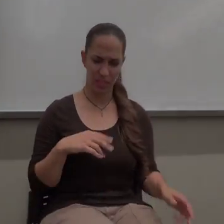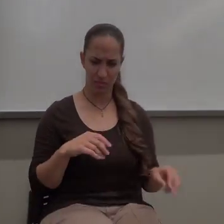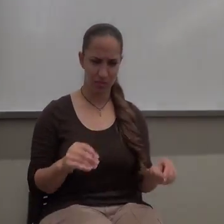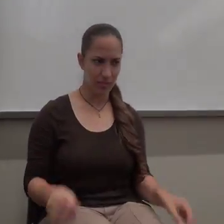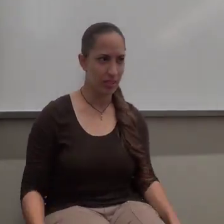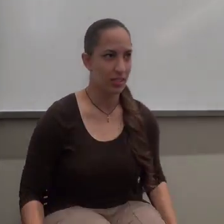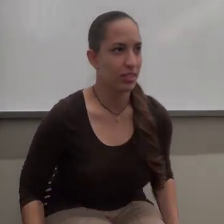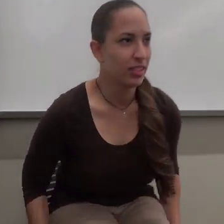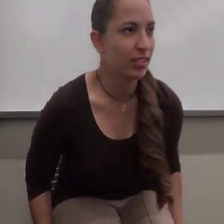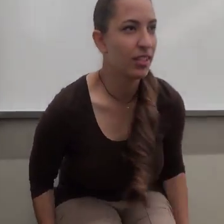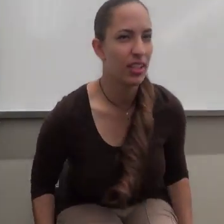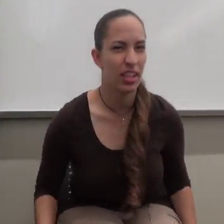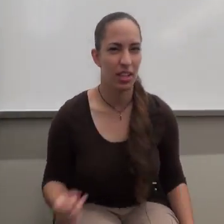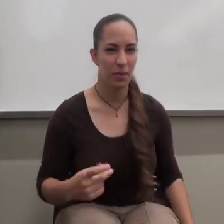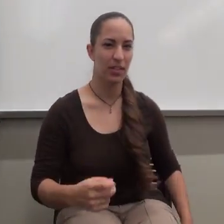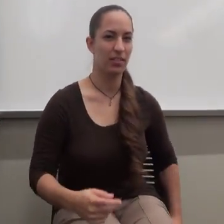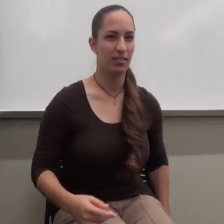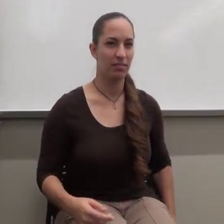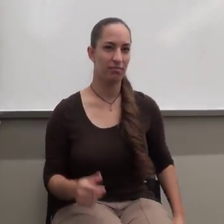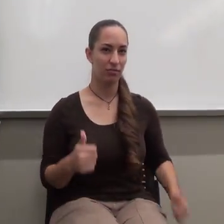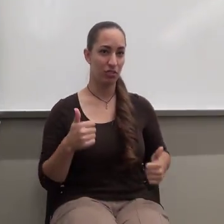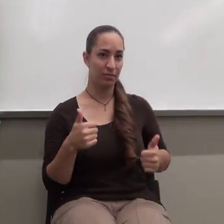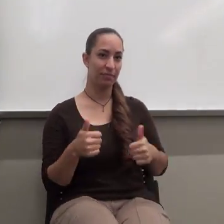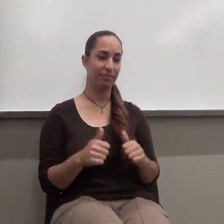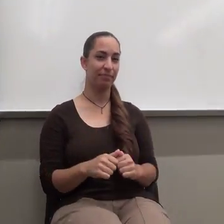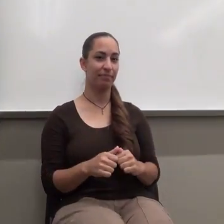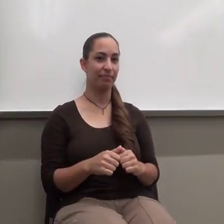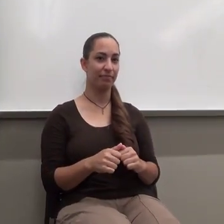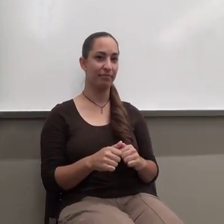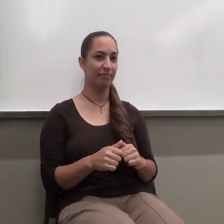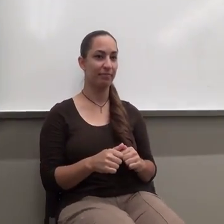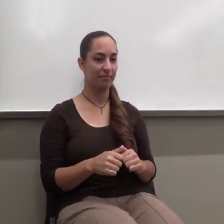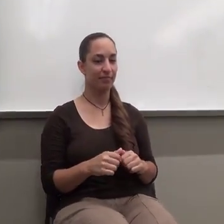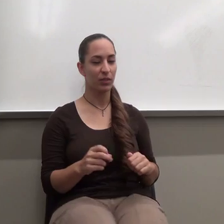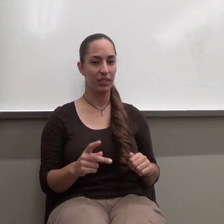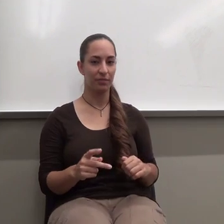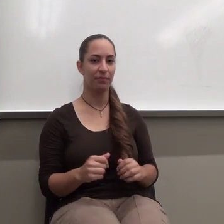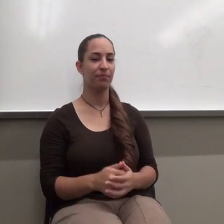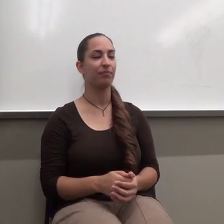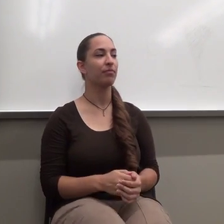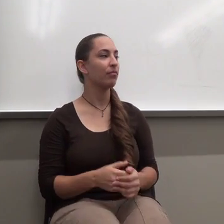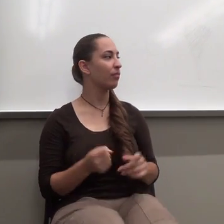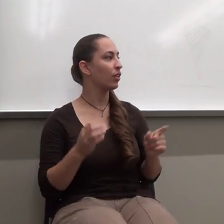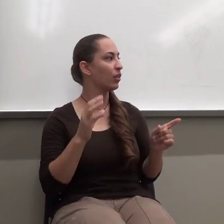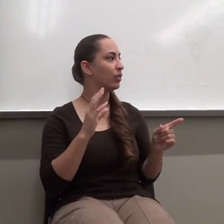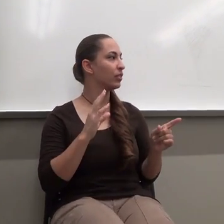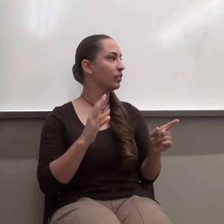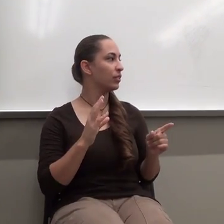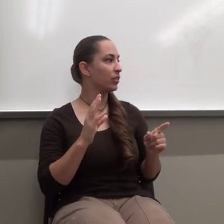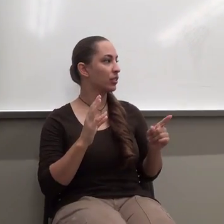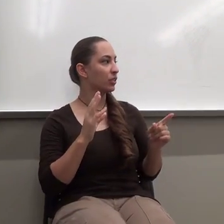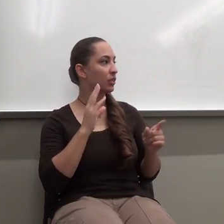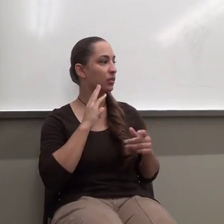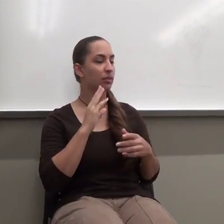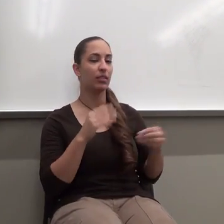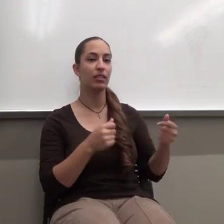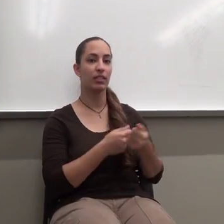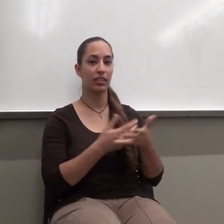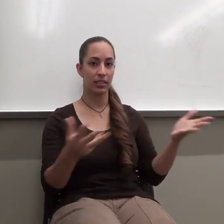if you didn't turn in a draft, you're going to sit here and start on it. And then I'm going to look at it for you. Okay, you're going to sit here and write it. Okay, so